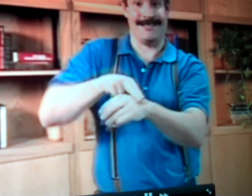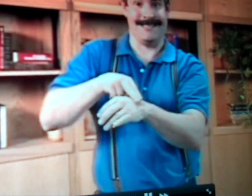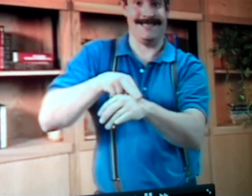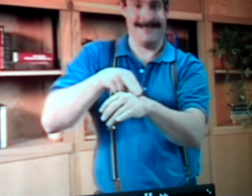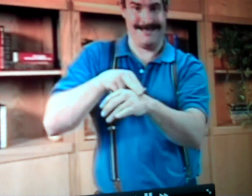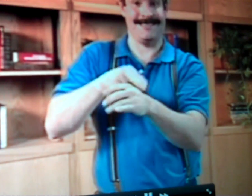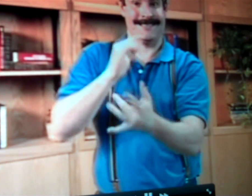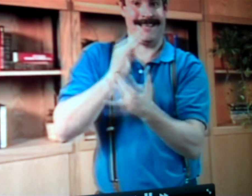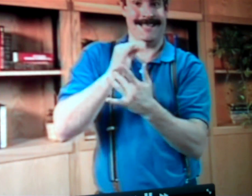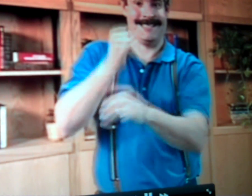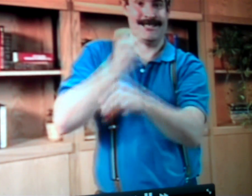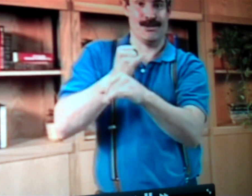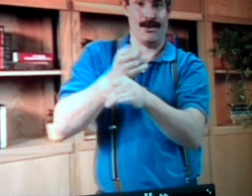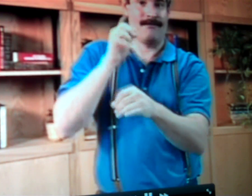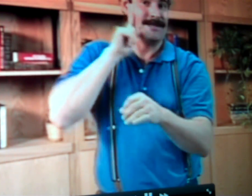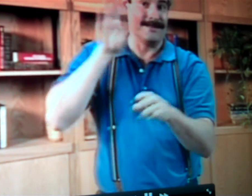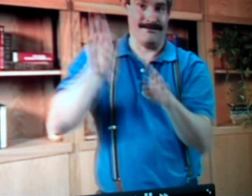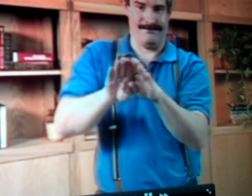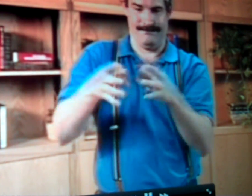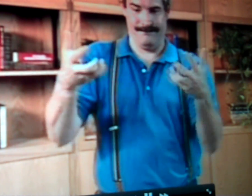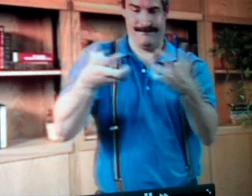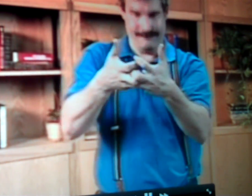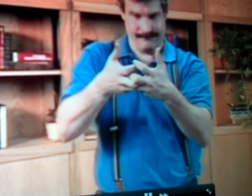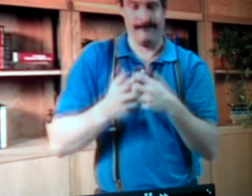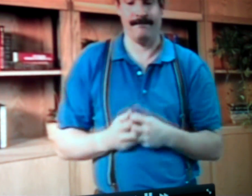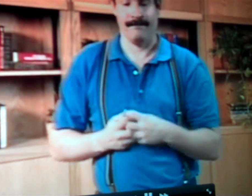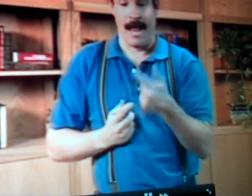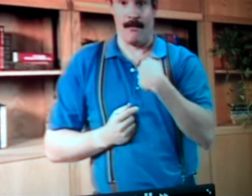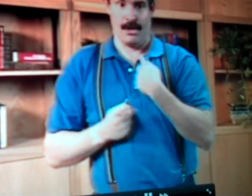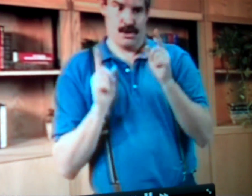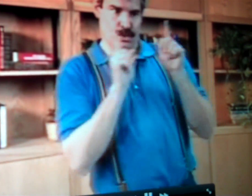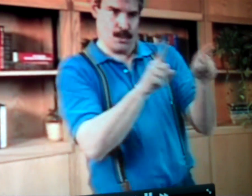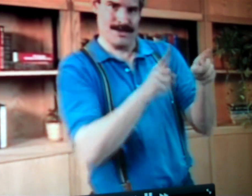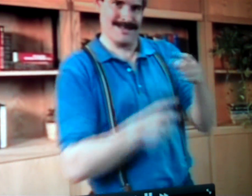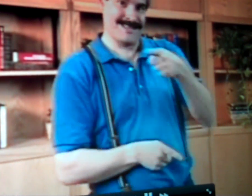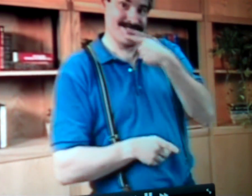I went to college. I went to NTID, the Deaf Institute.